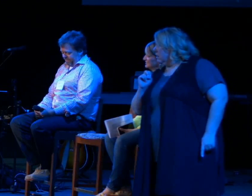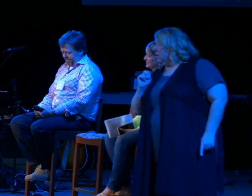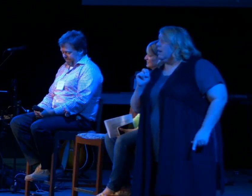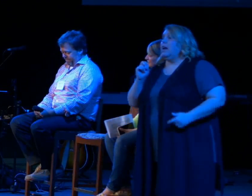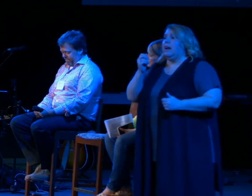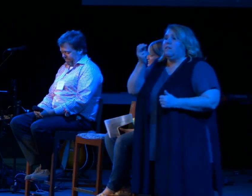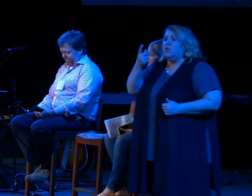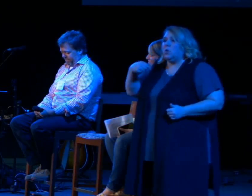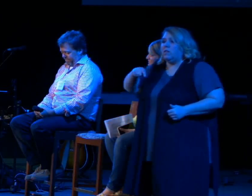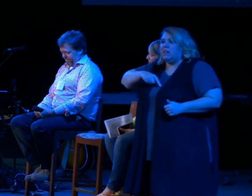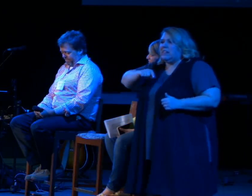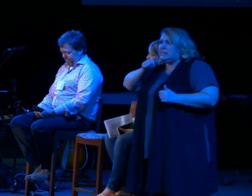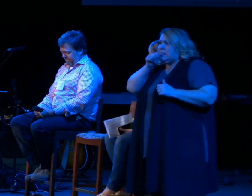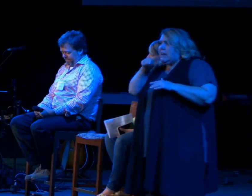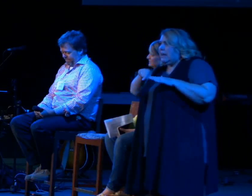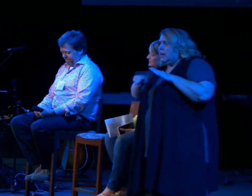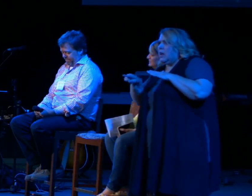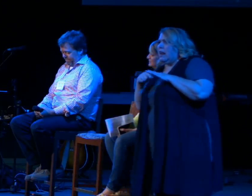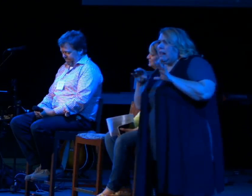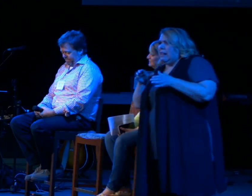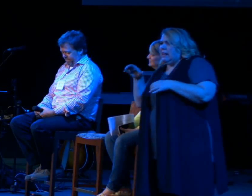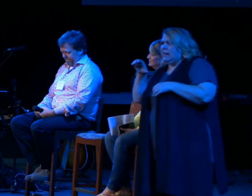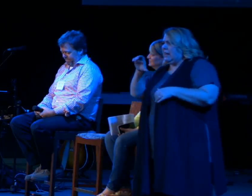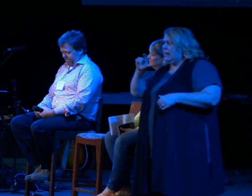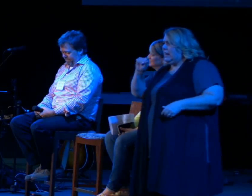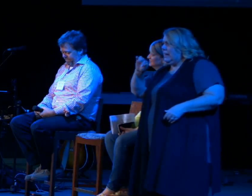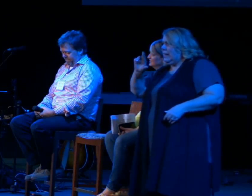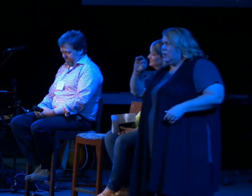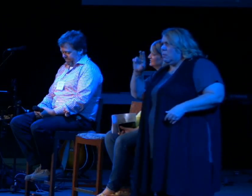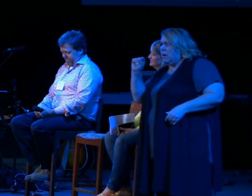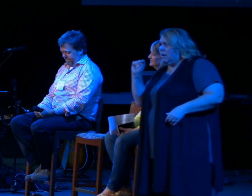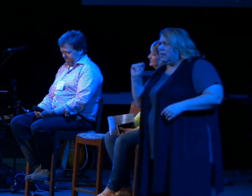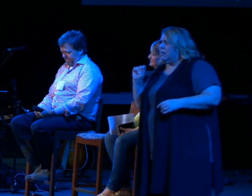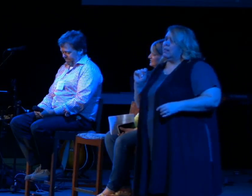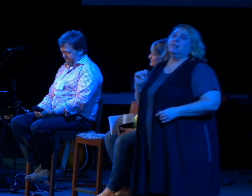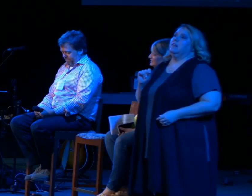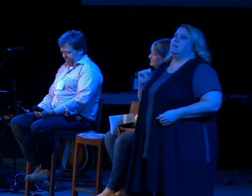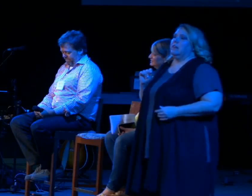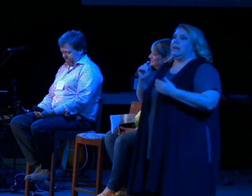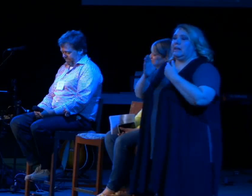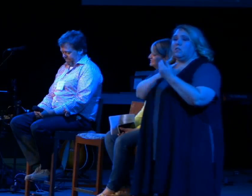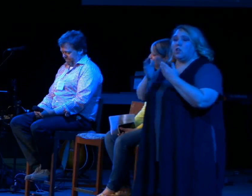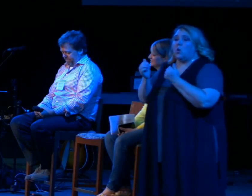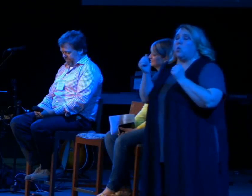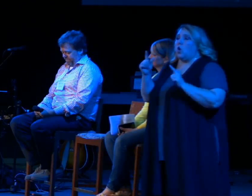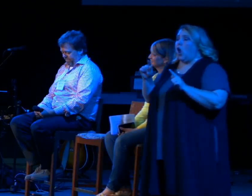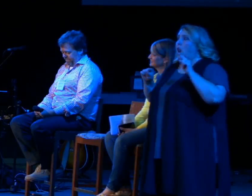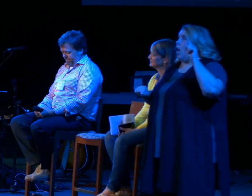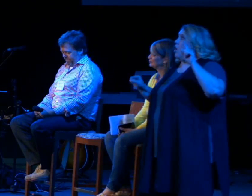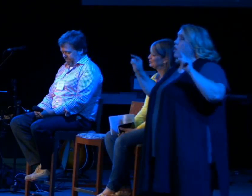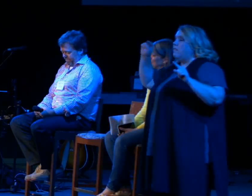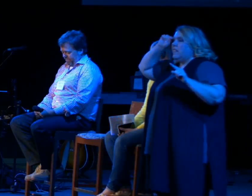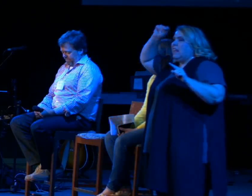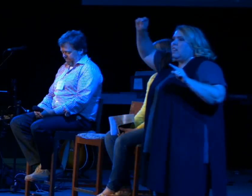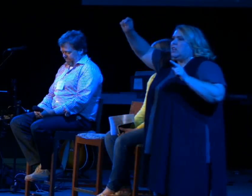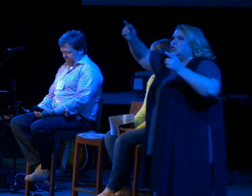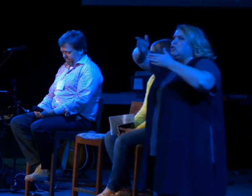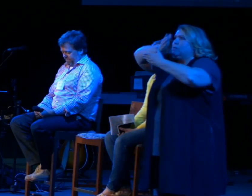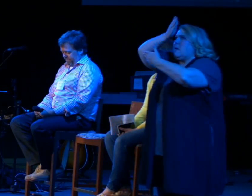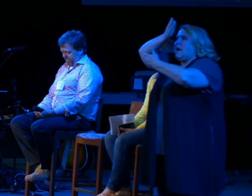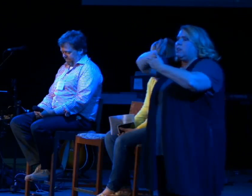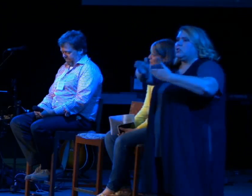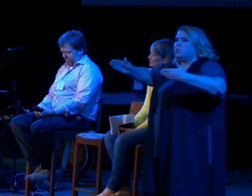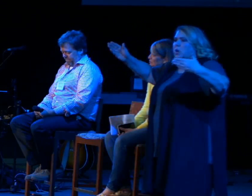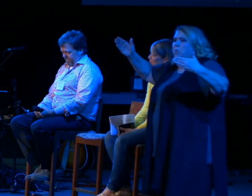and a couple of folks have snuck in and had some classes in Claremont, even though we're all across the theological spectrum, we